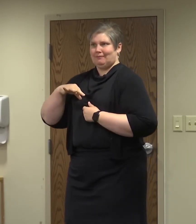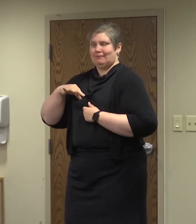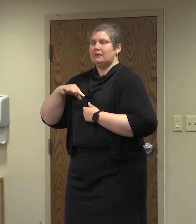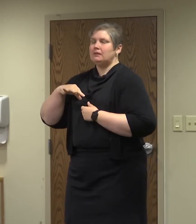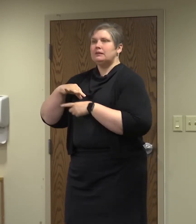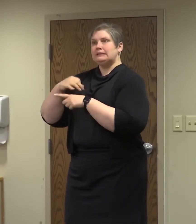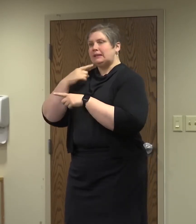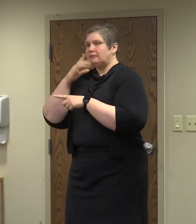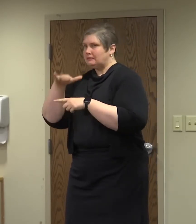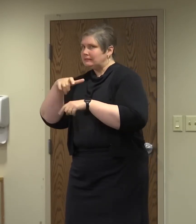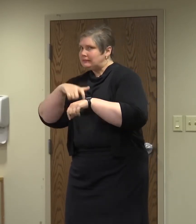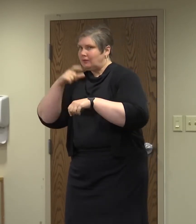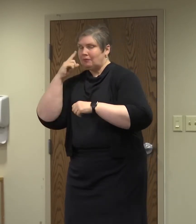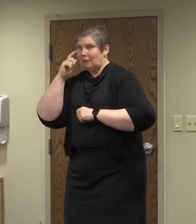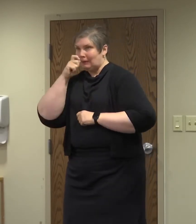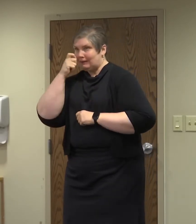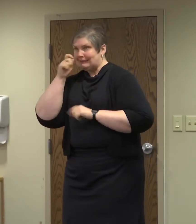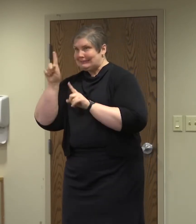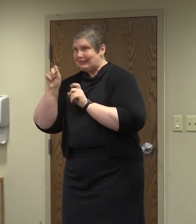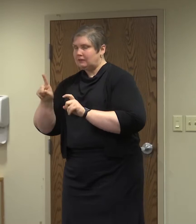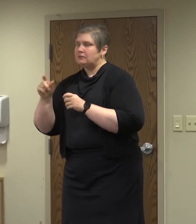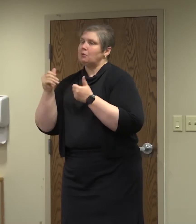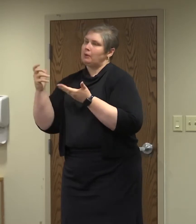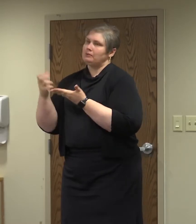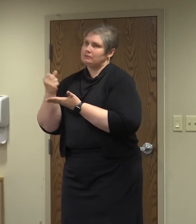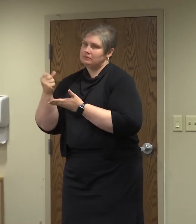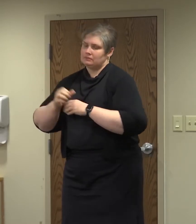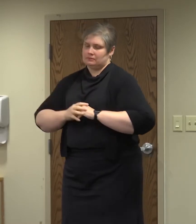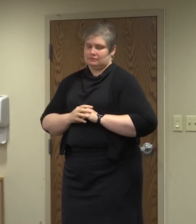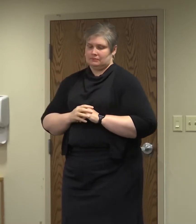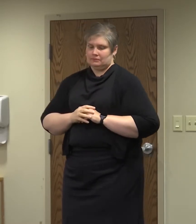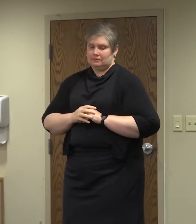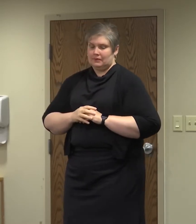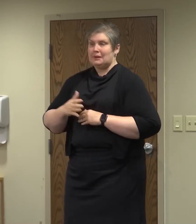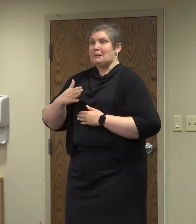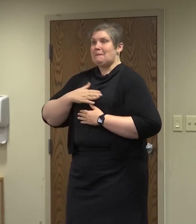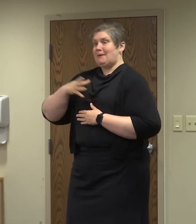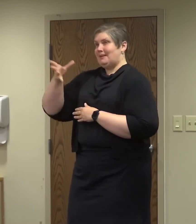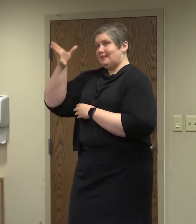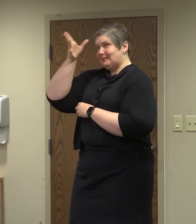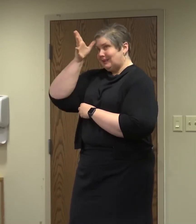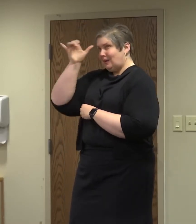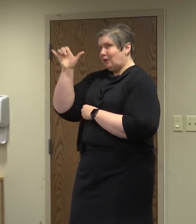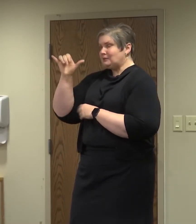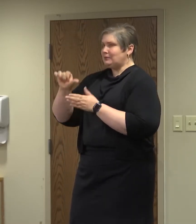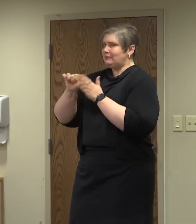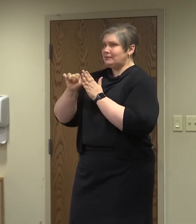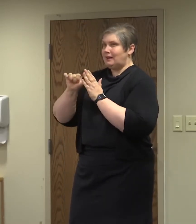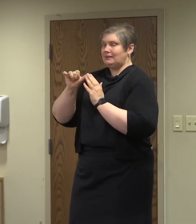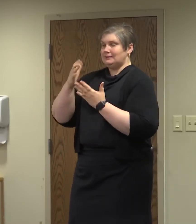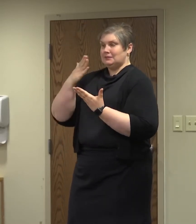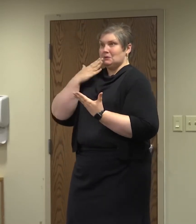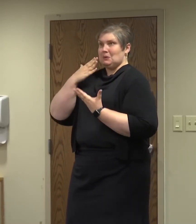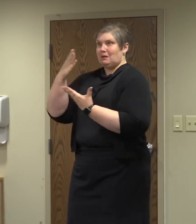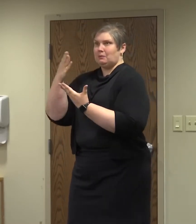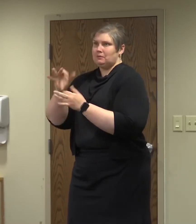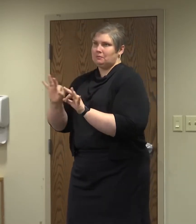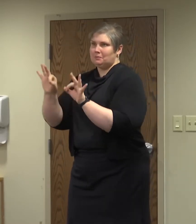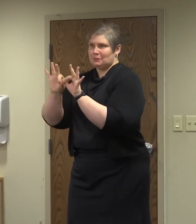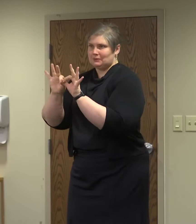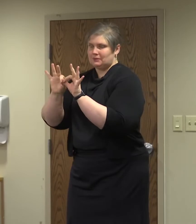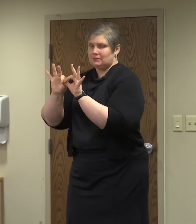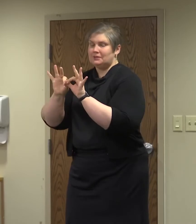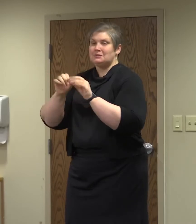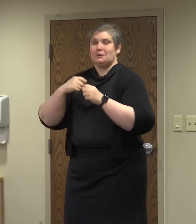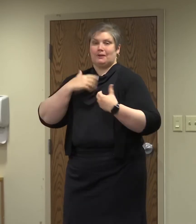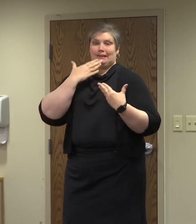And that's, my dad also said gratitude, and I would say I am incredibly grateful for people like Dr. Martell, people like